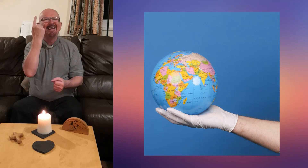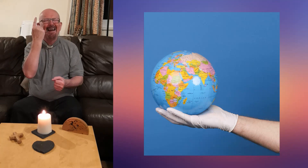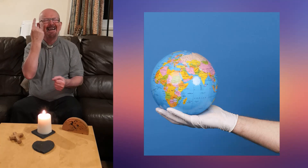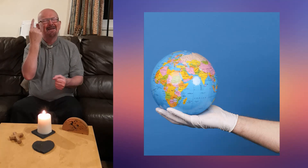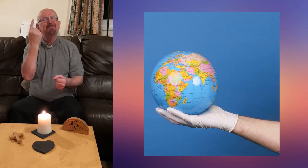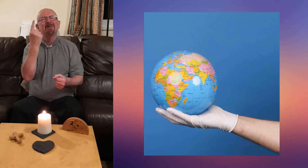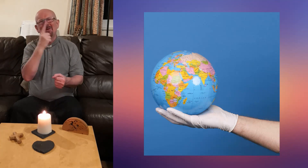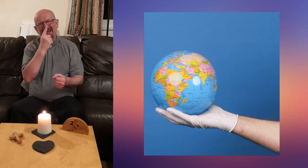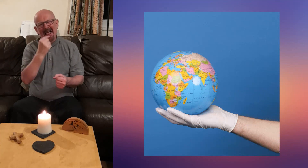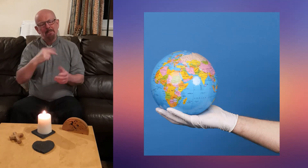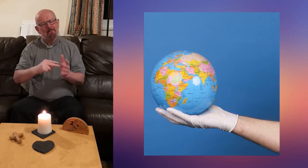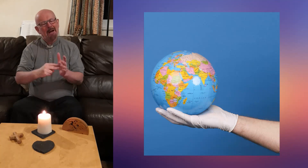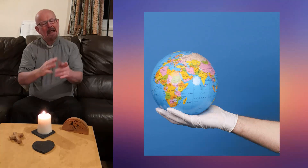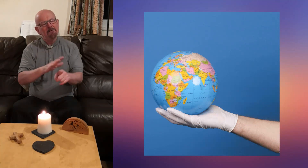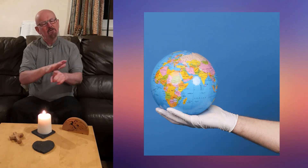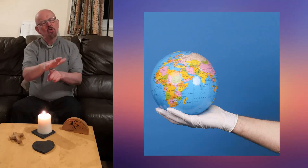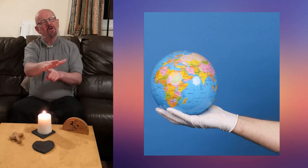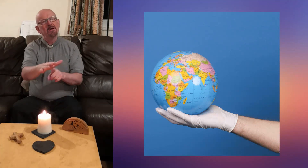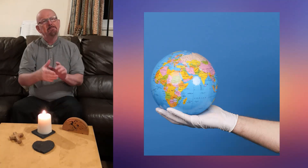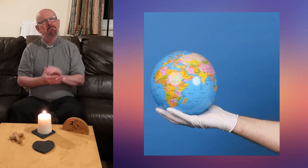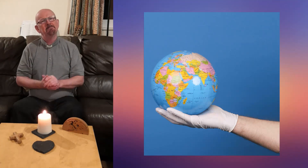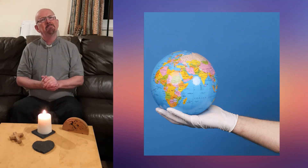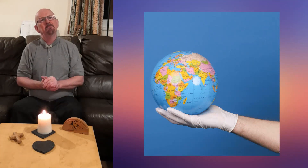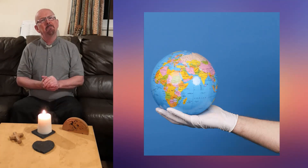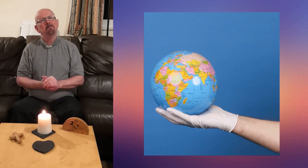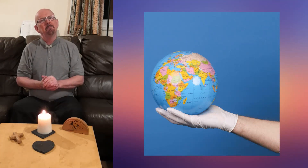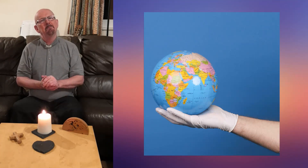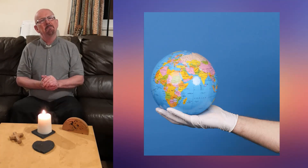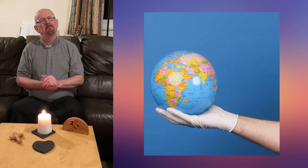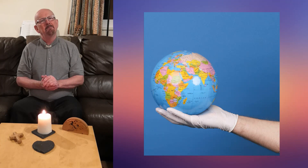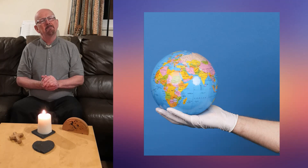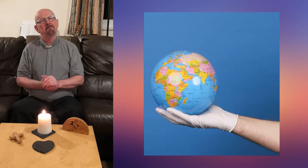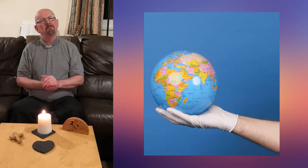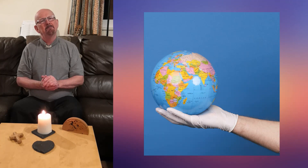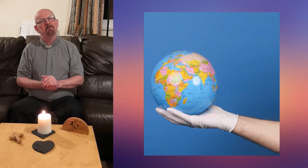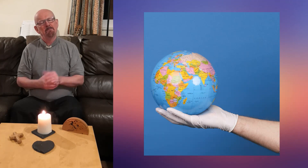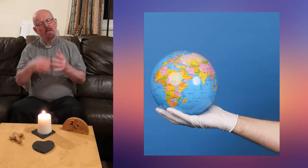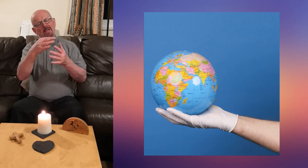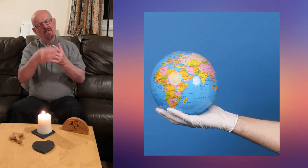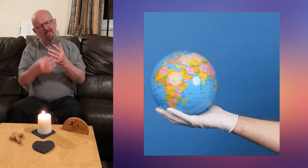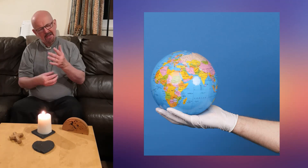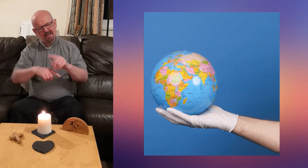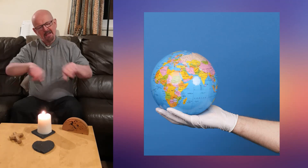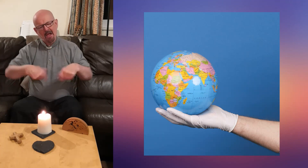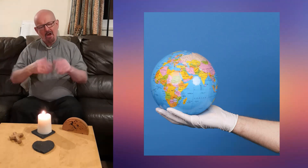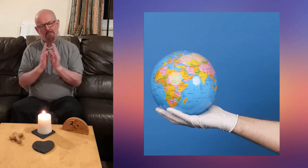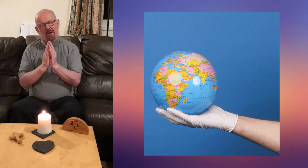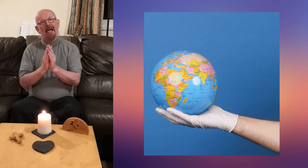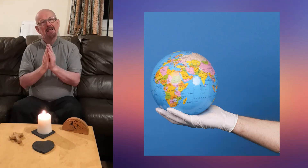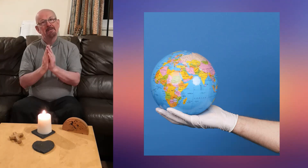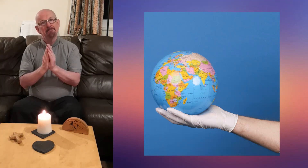plans. These are our prayers.